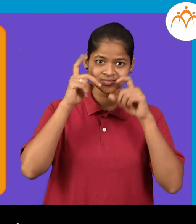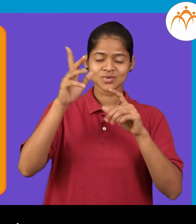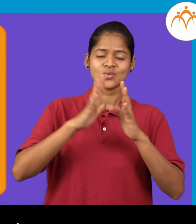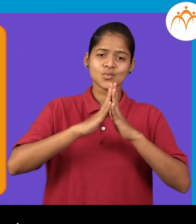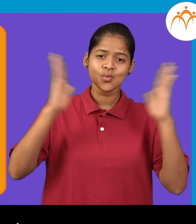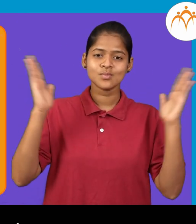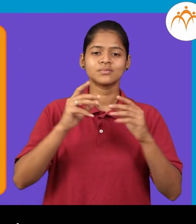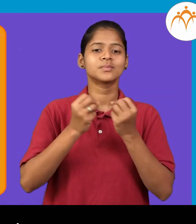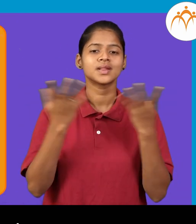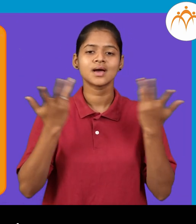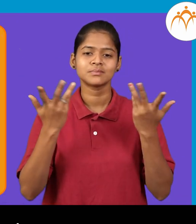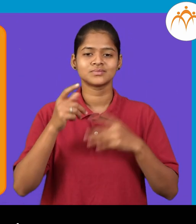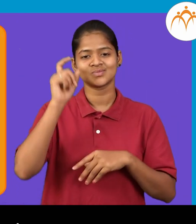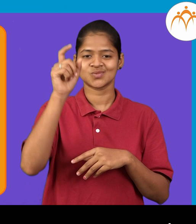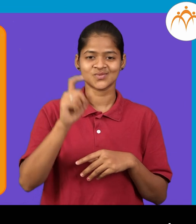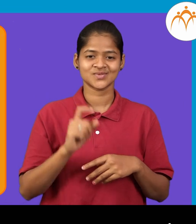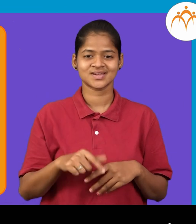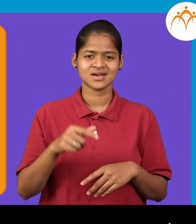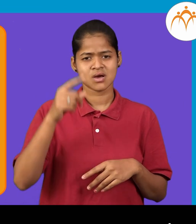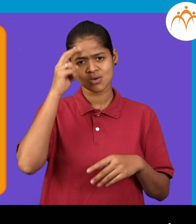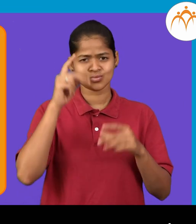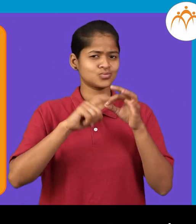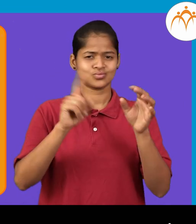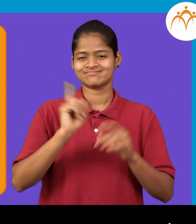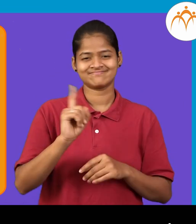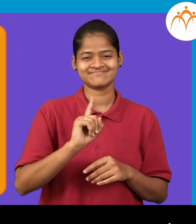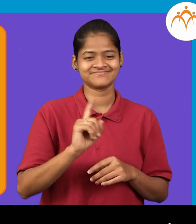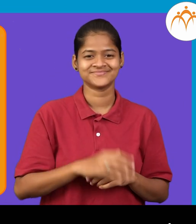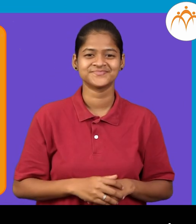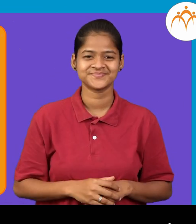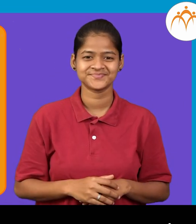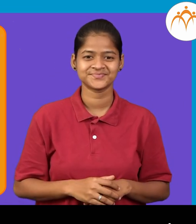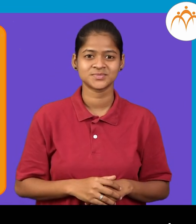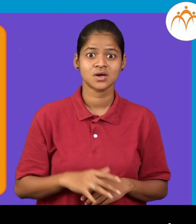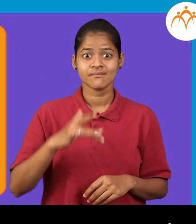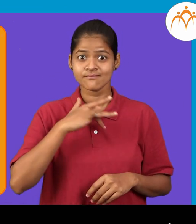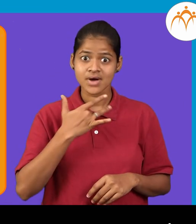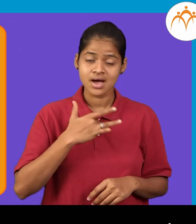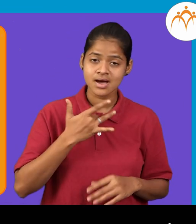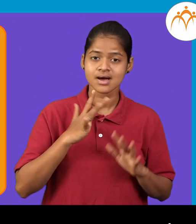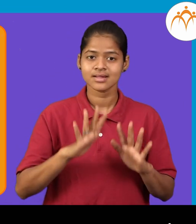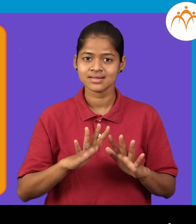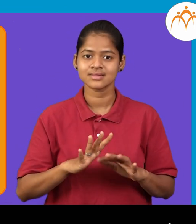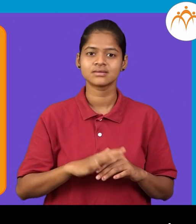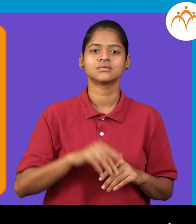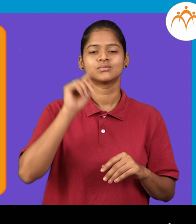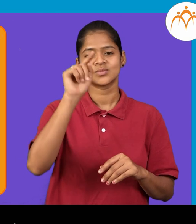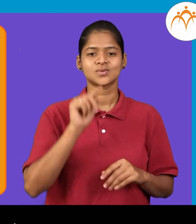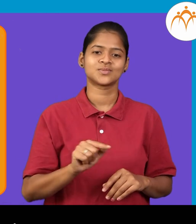above sentences, words like what and how are not used to ask